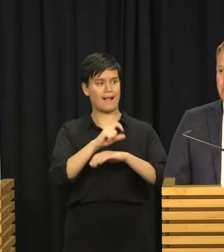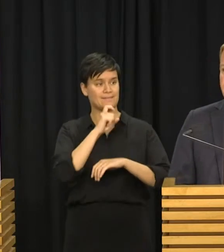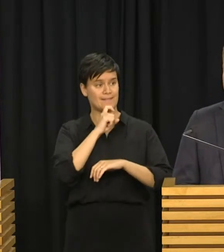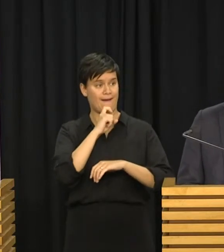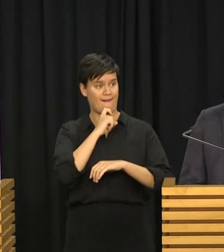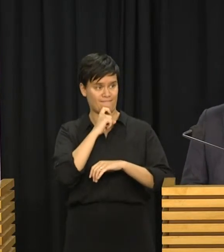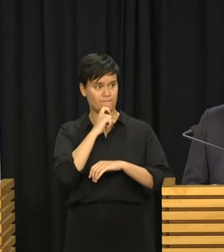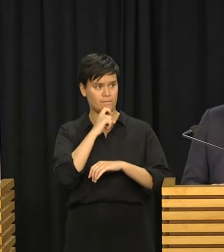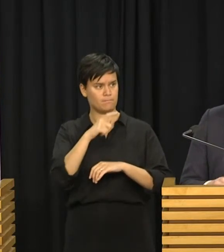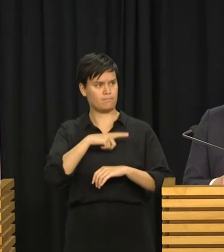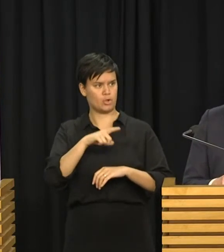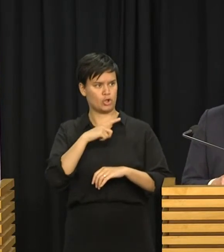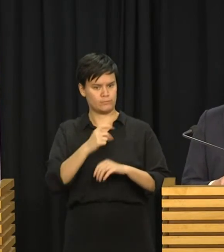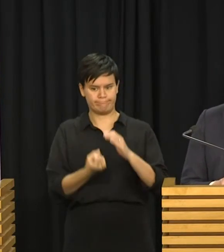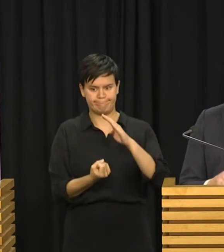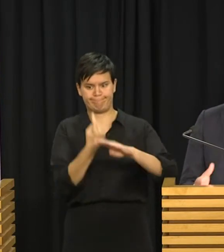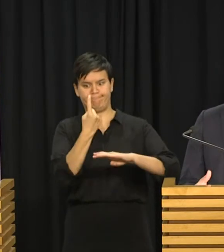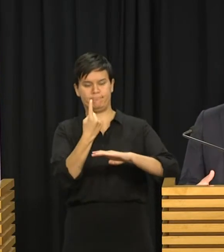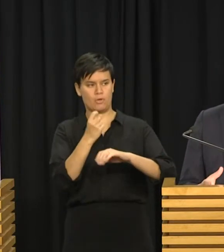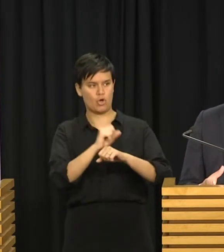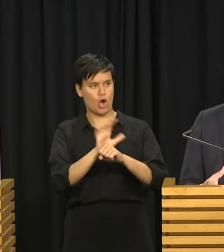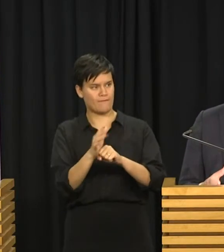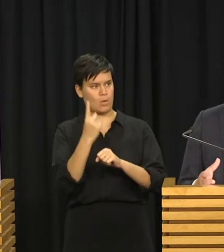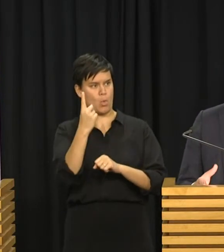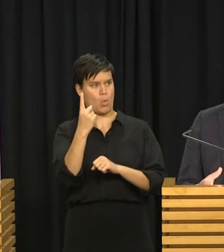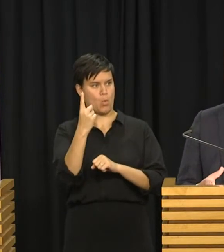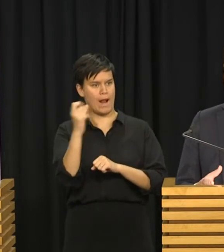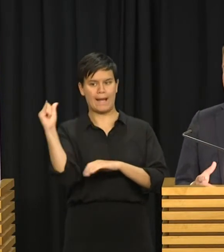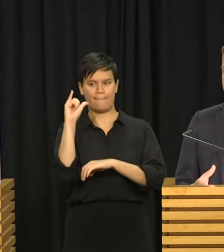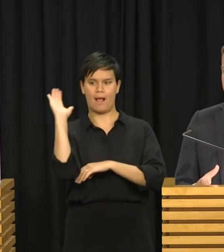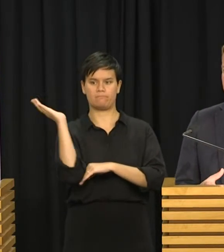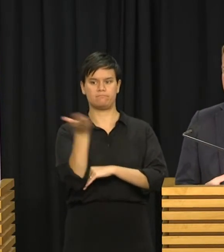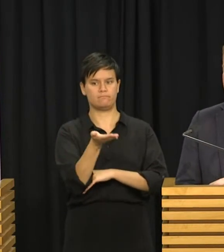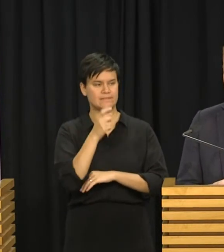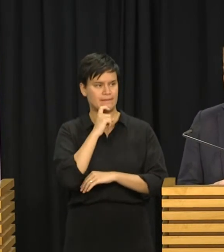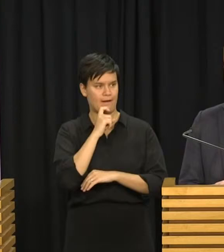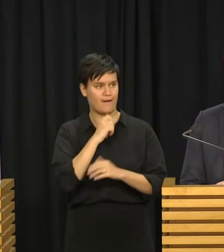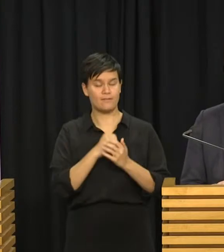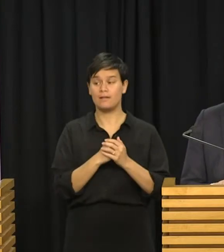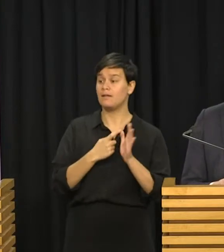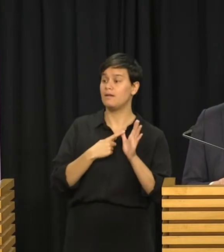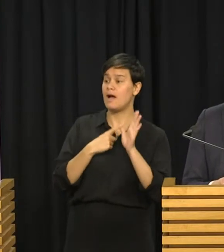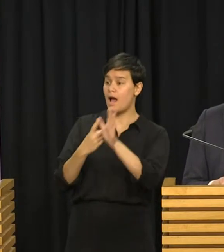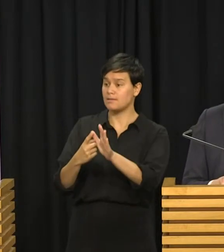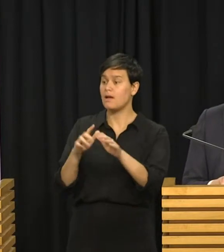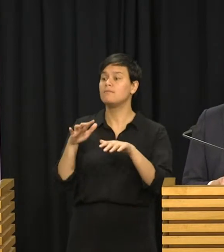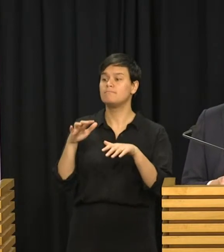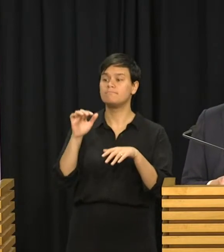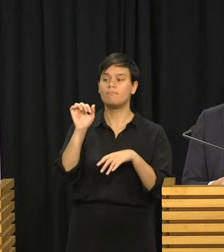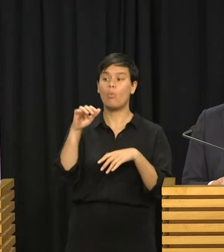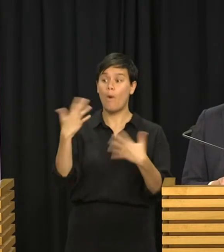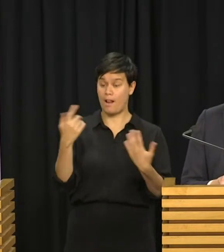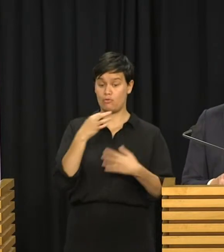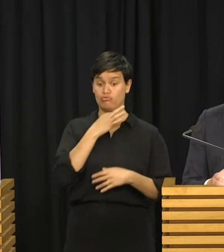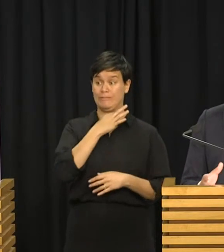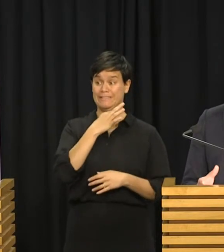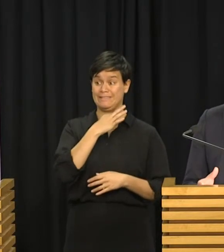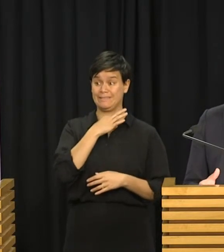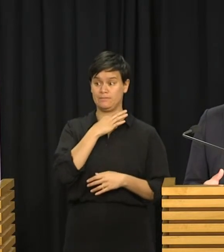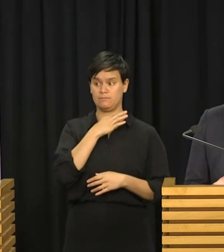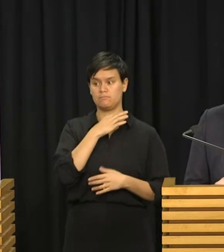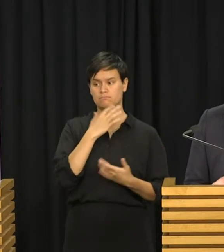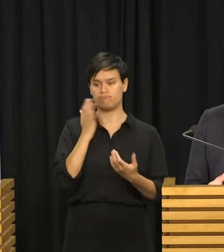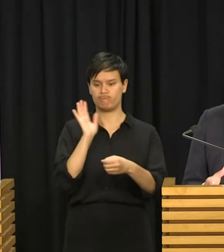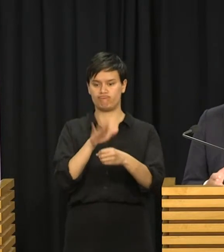closely at this most recent case. At this point, the advice that I've had, I've been briefed several times on it now, is that the risk around it is reasonably